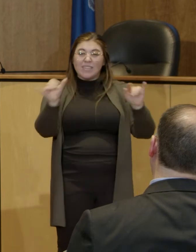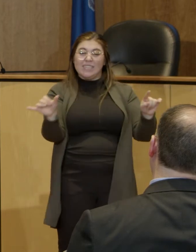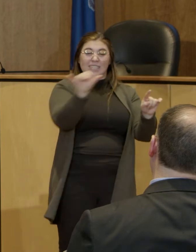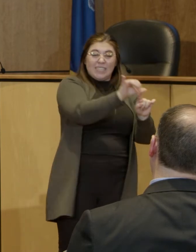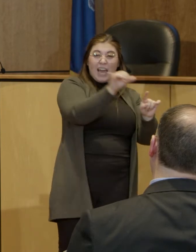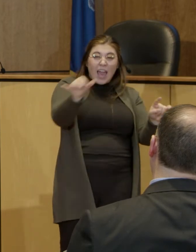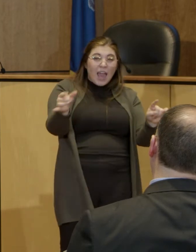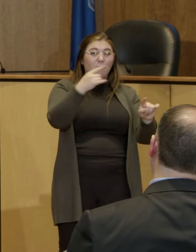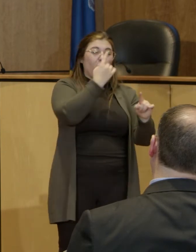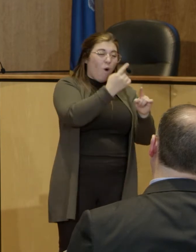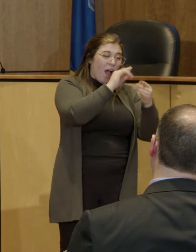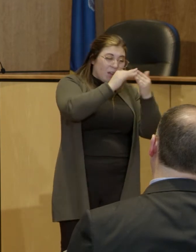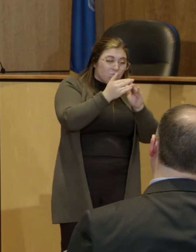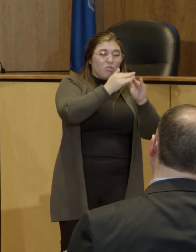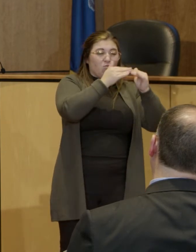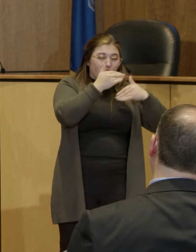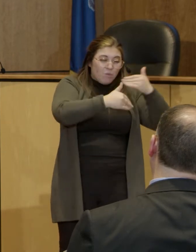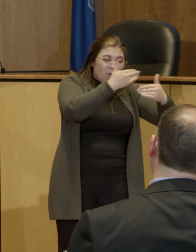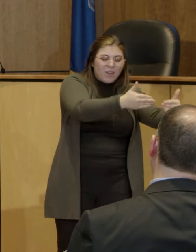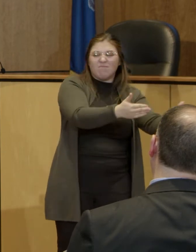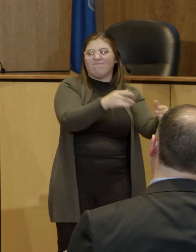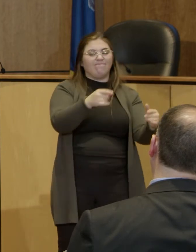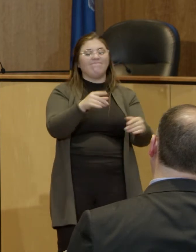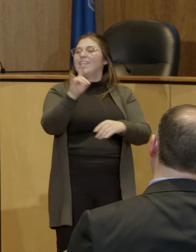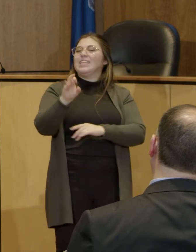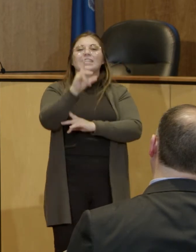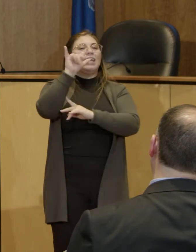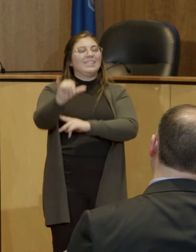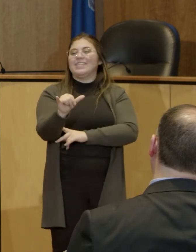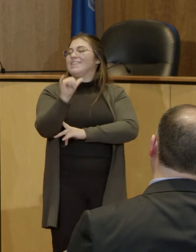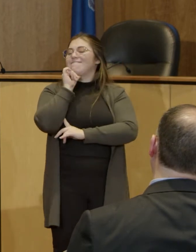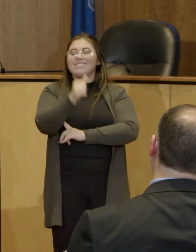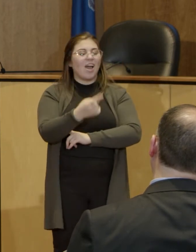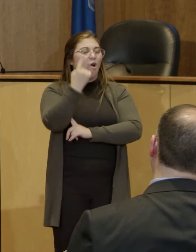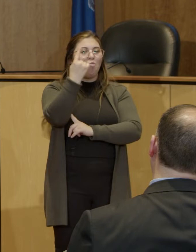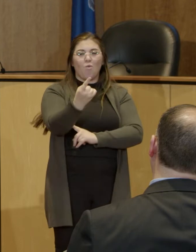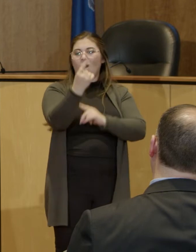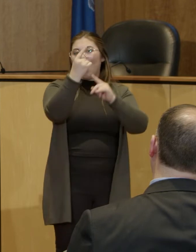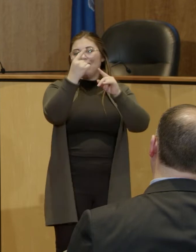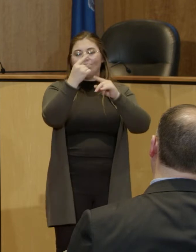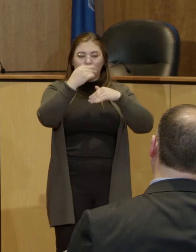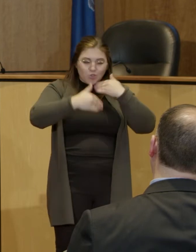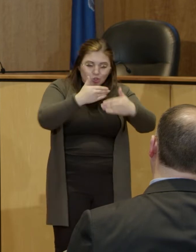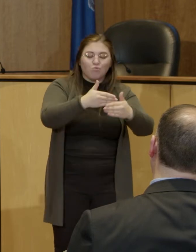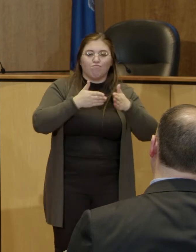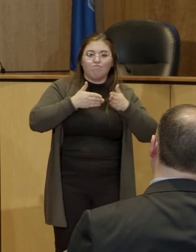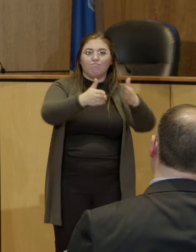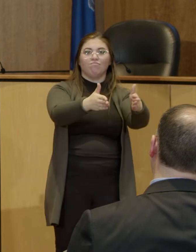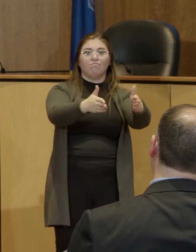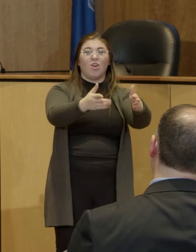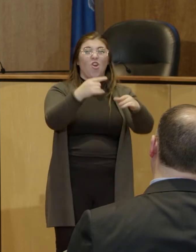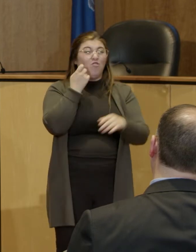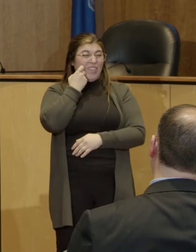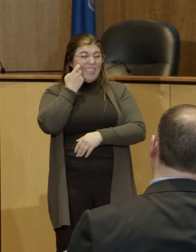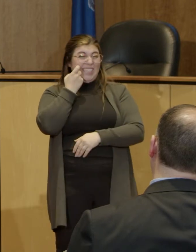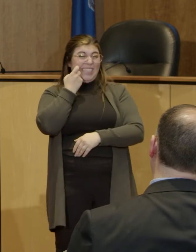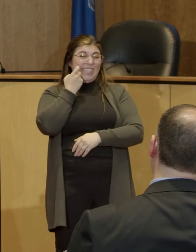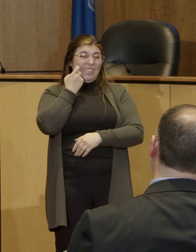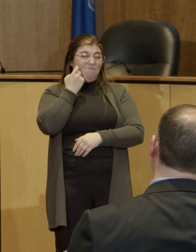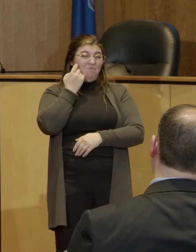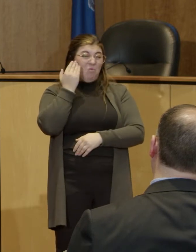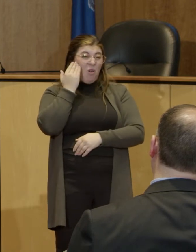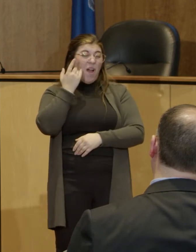I'll say about what dignity is that dignity is not an individual pursuit. Recently, as